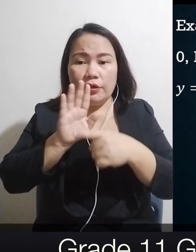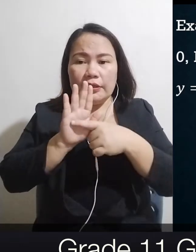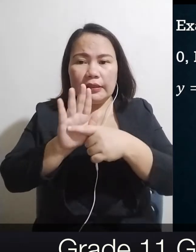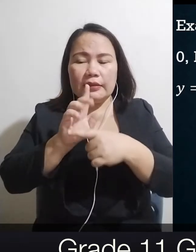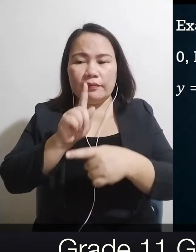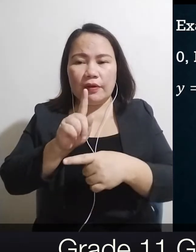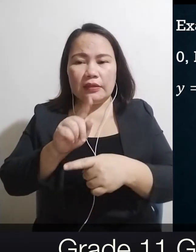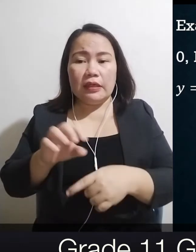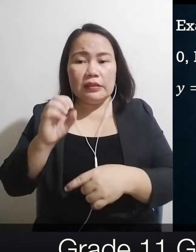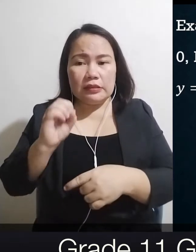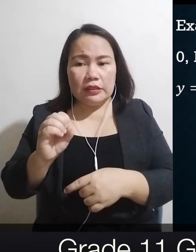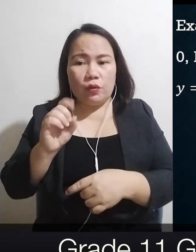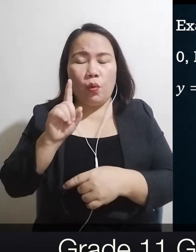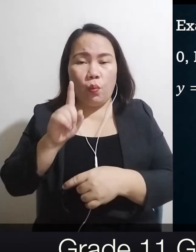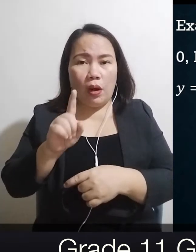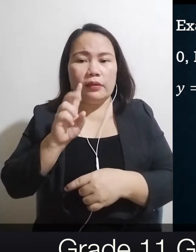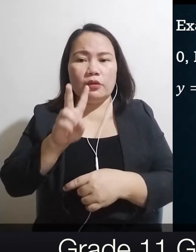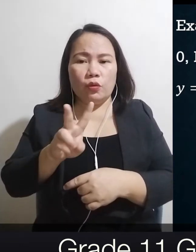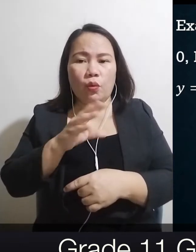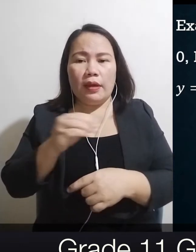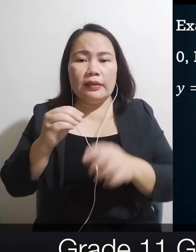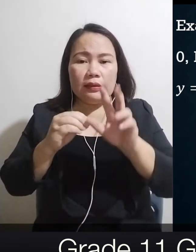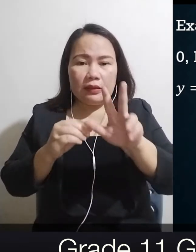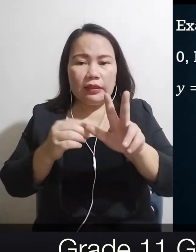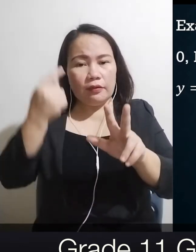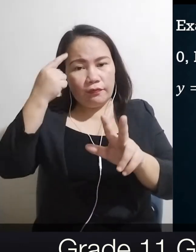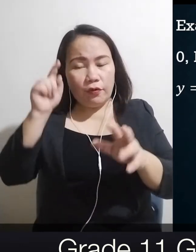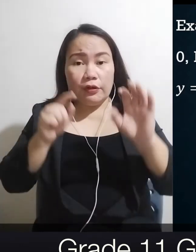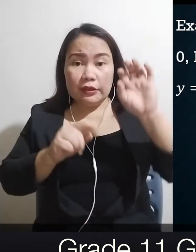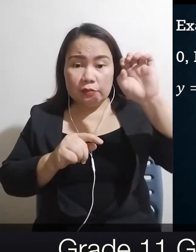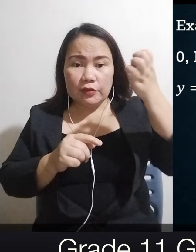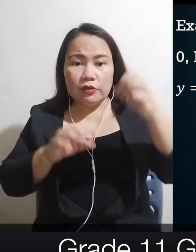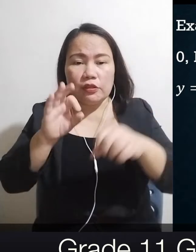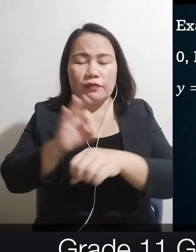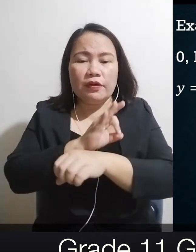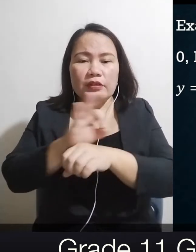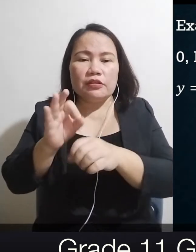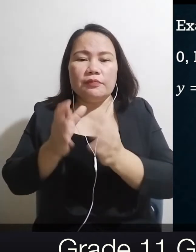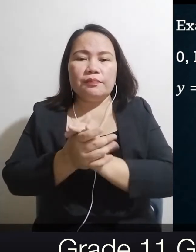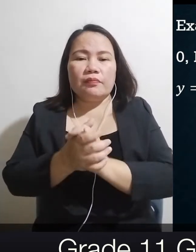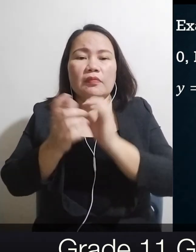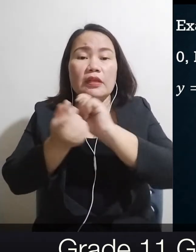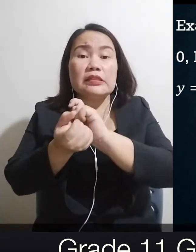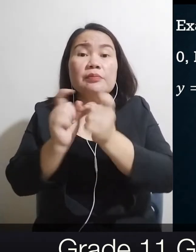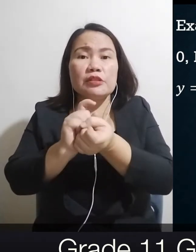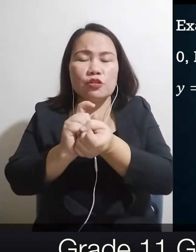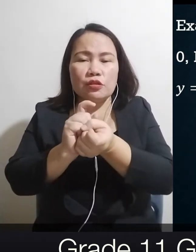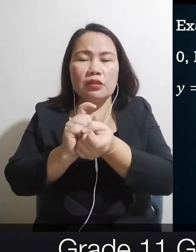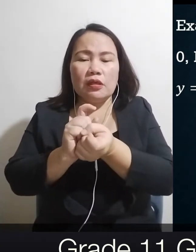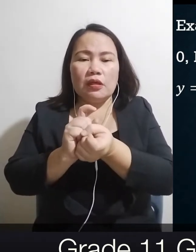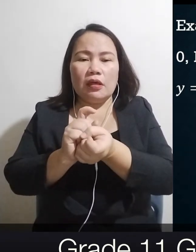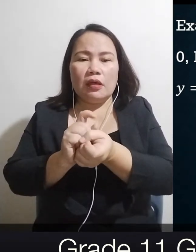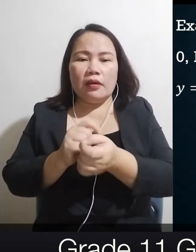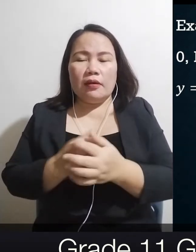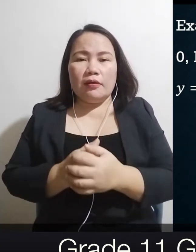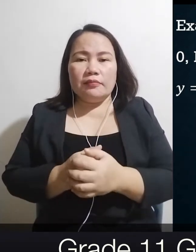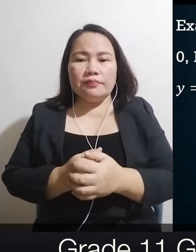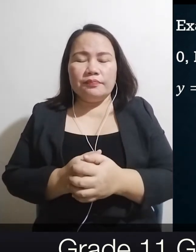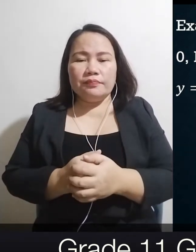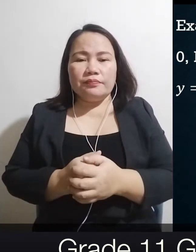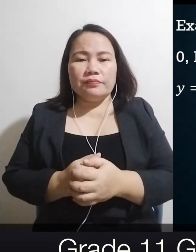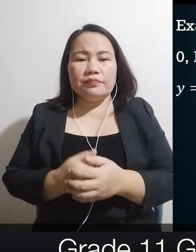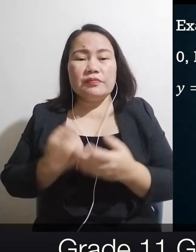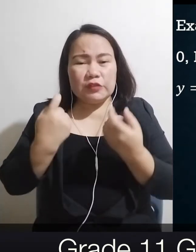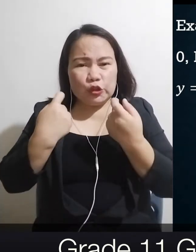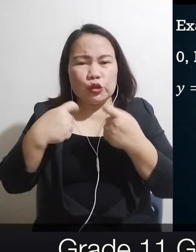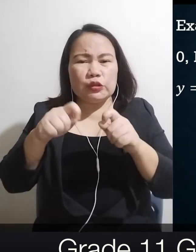and 3. Okay, we have a given function here and then we substitute the given values in. So